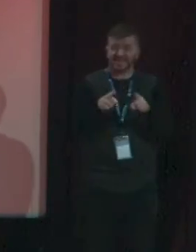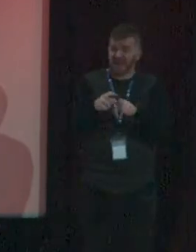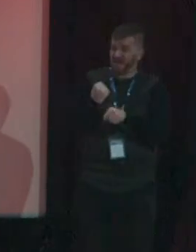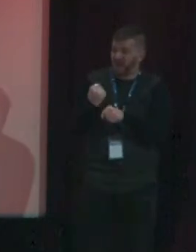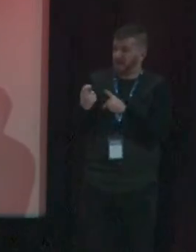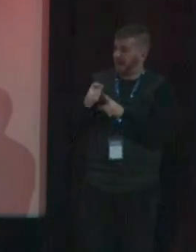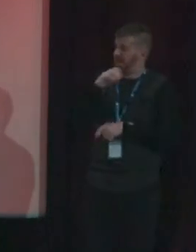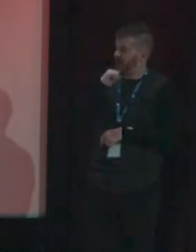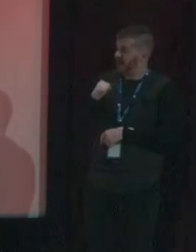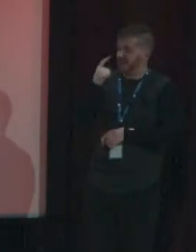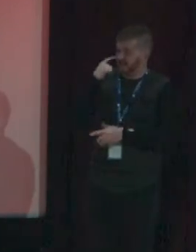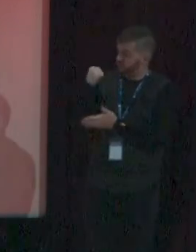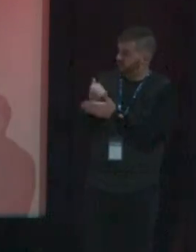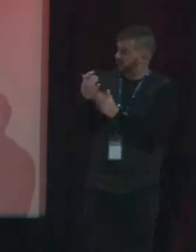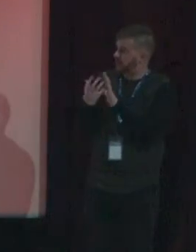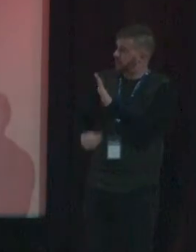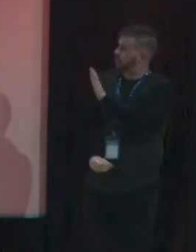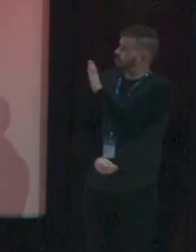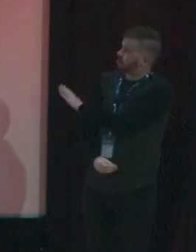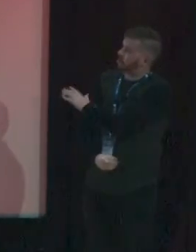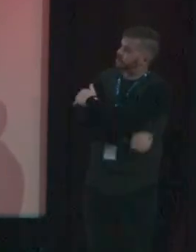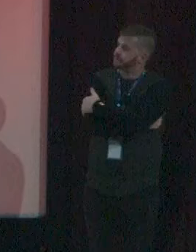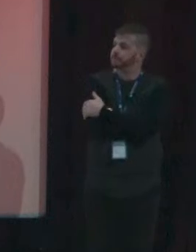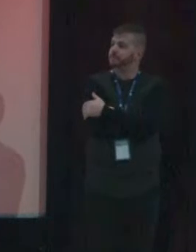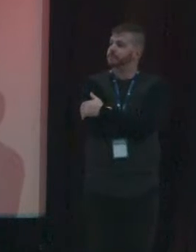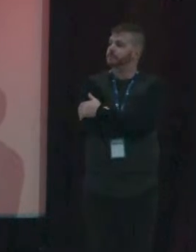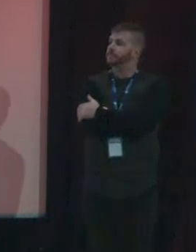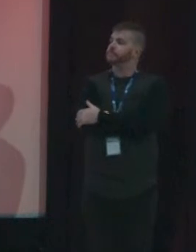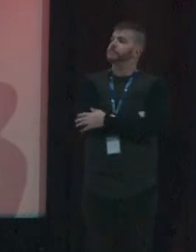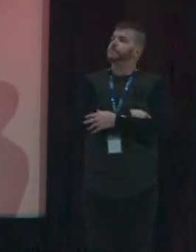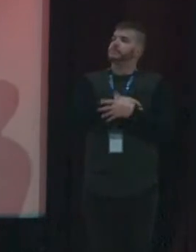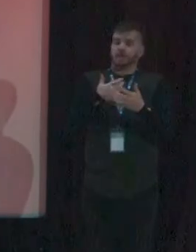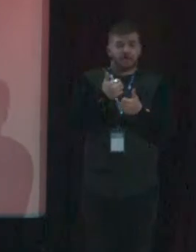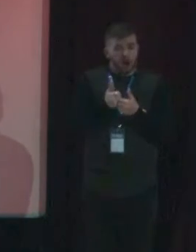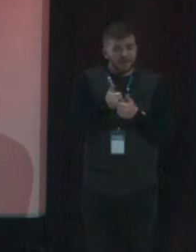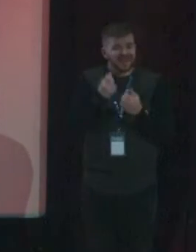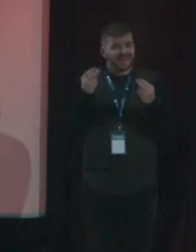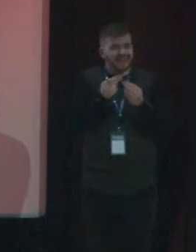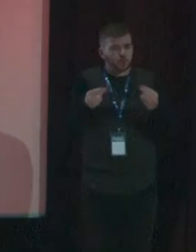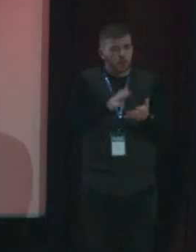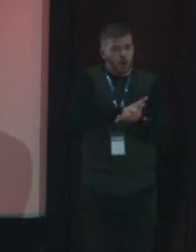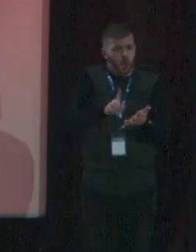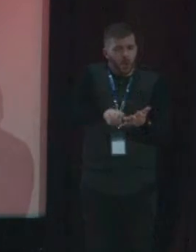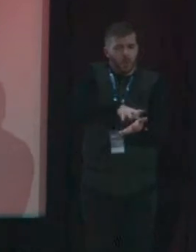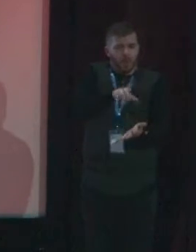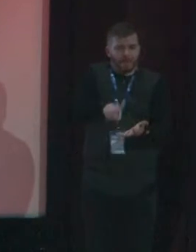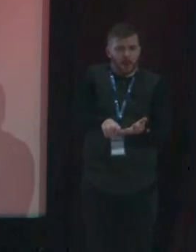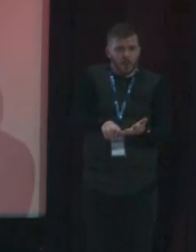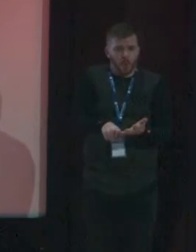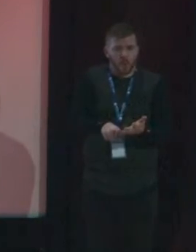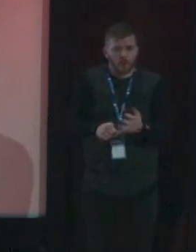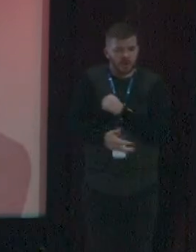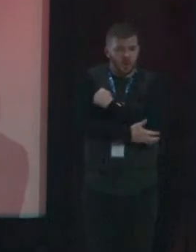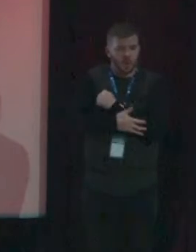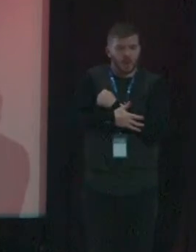I think it's a fantastic example of the form. Now, my company, International Hobo, we're mercenaries and we go and take